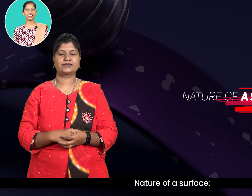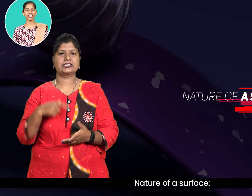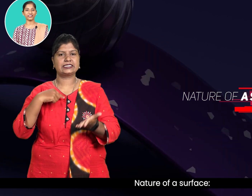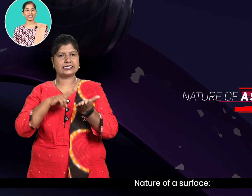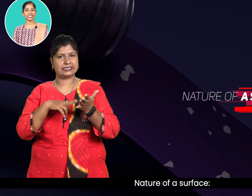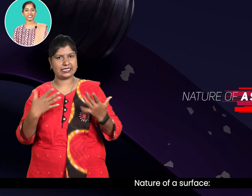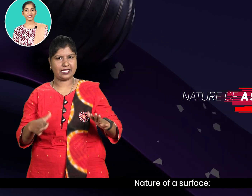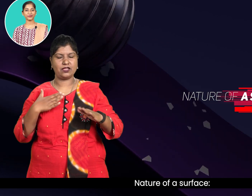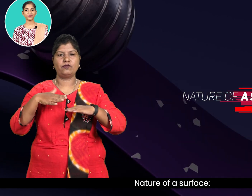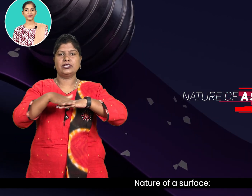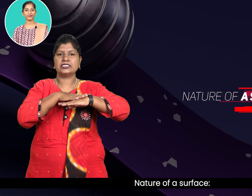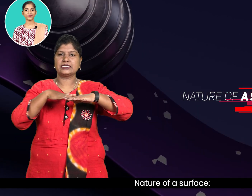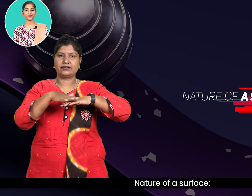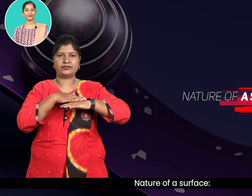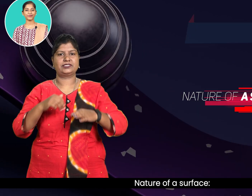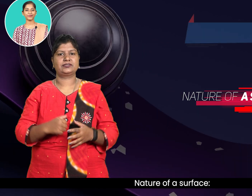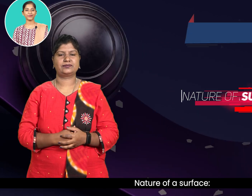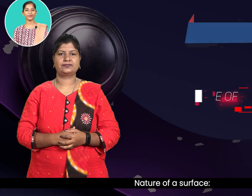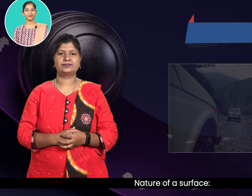Nature of a surface.